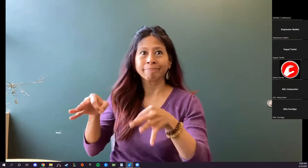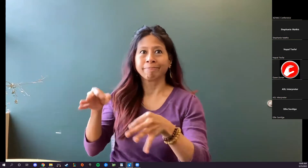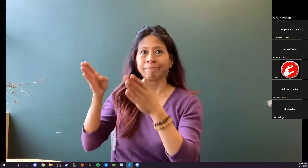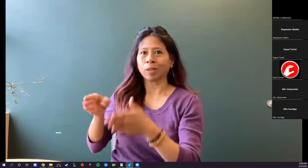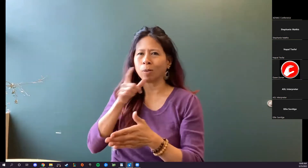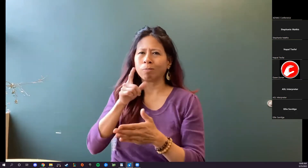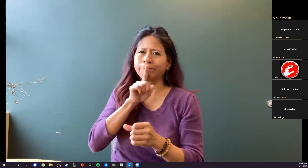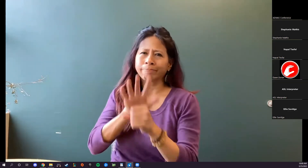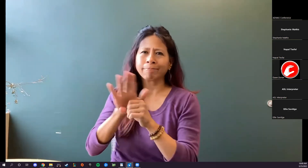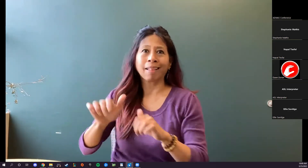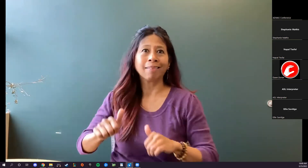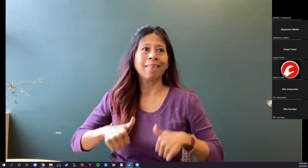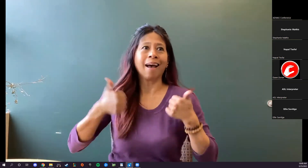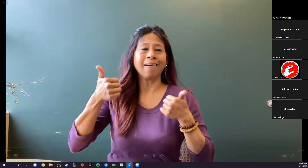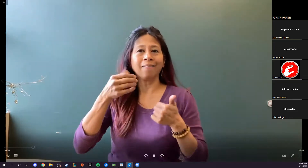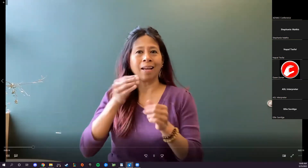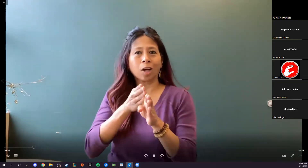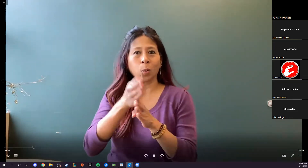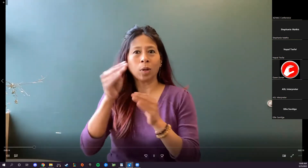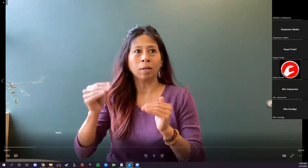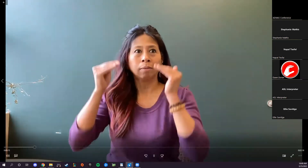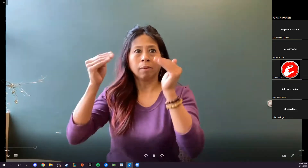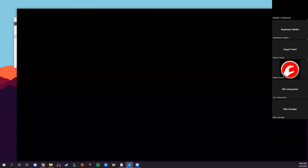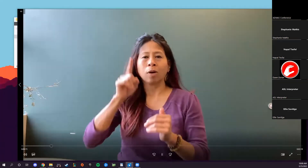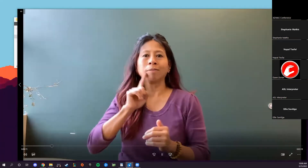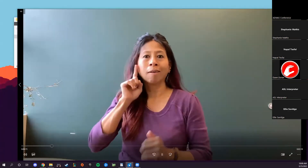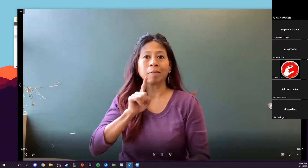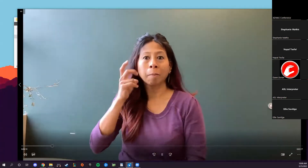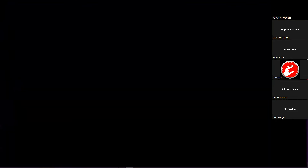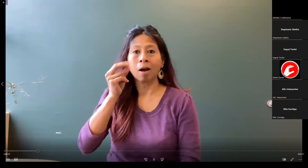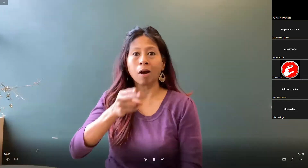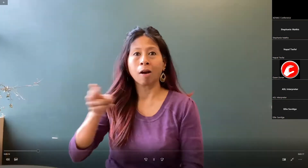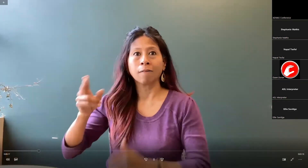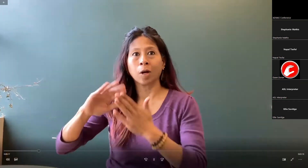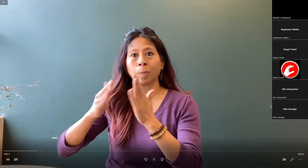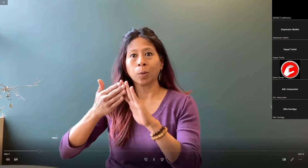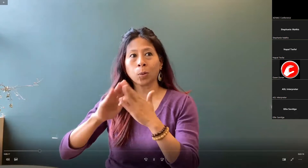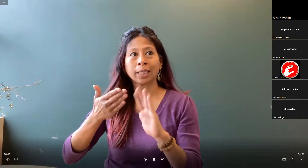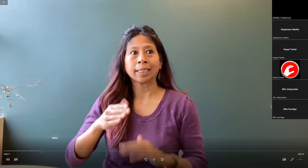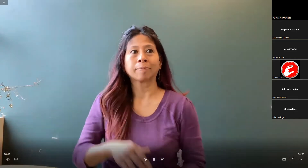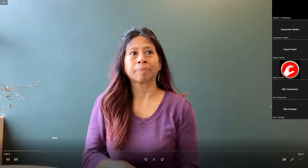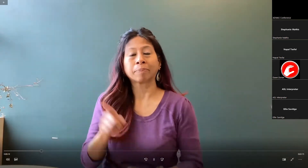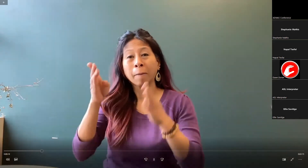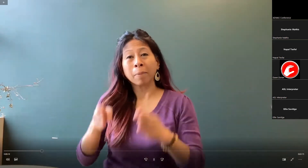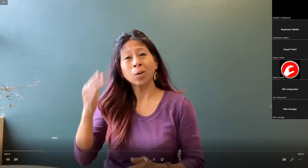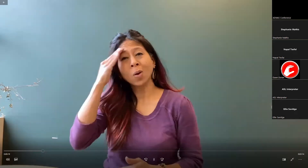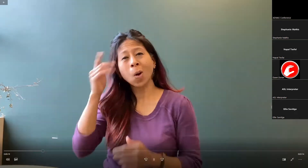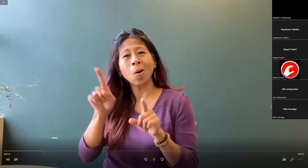year. The person who nominated her described this person as one who has dedicated her